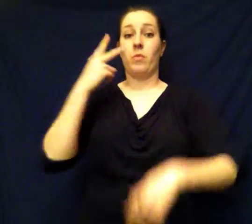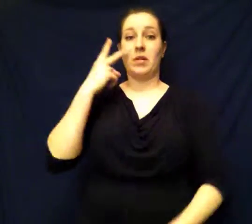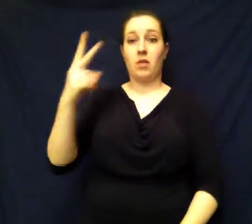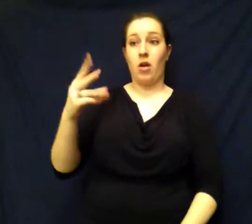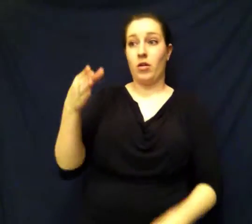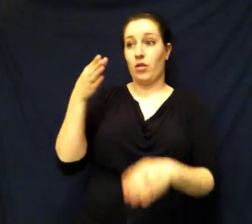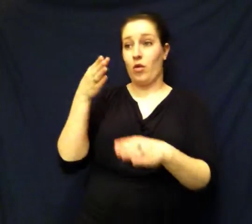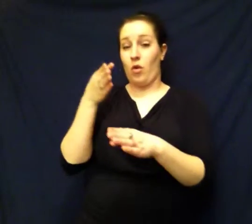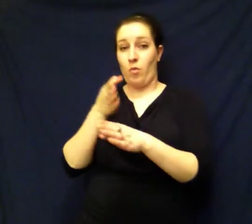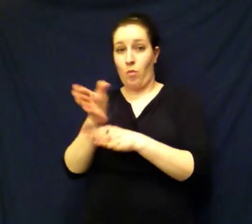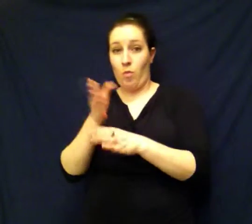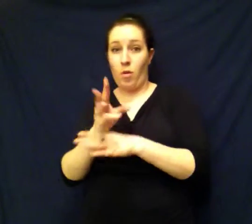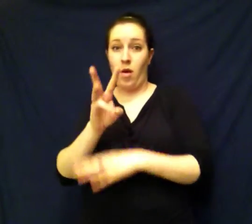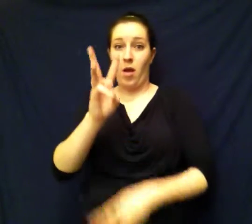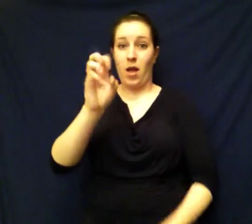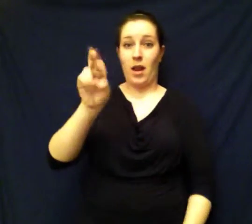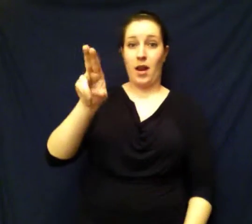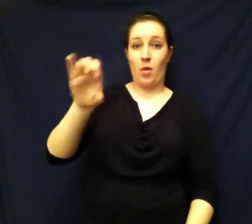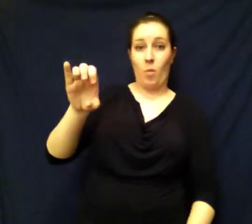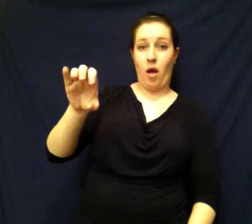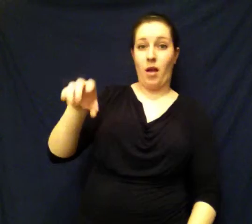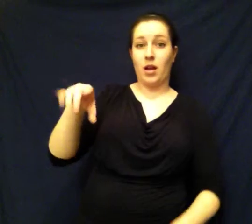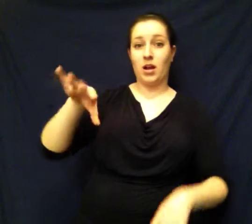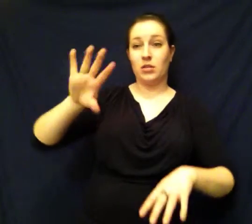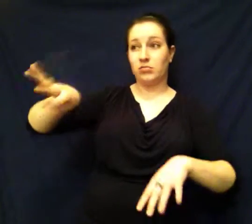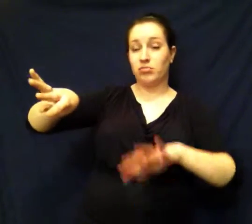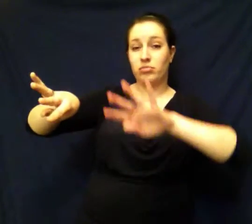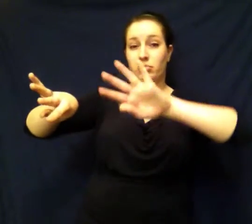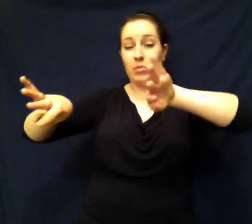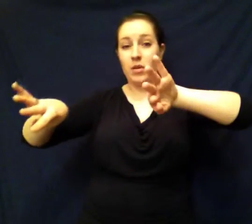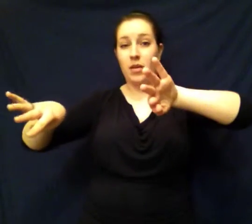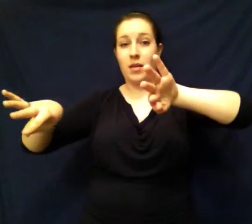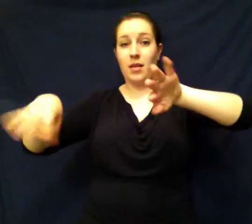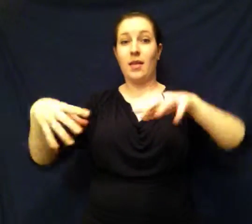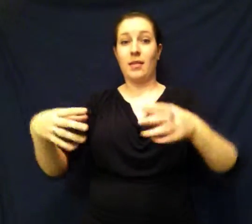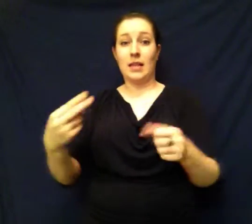stuff that they used for shoring and to light the tunnel. Pretty interesting stuff.